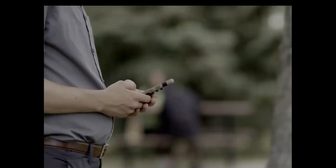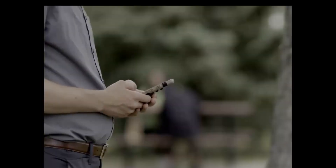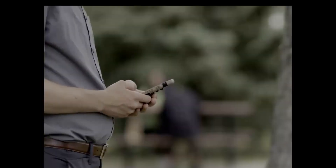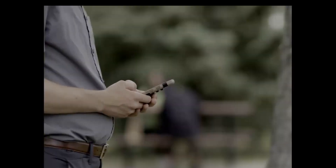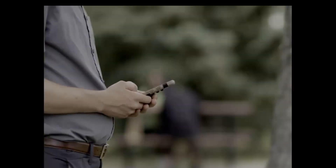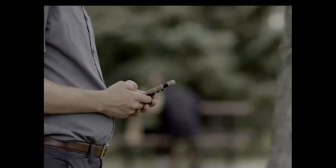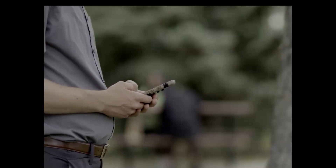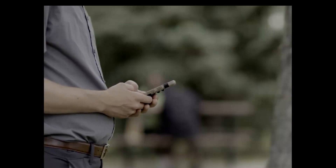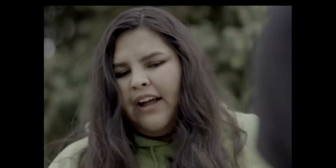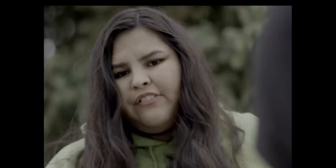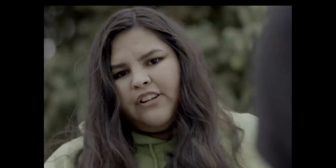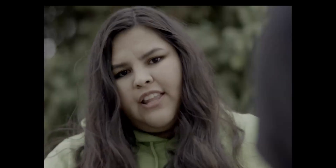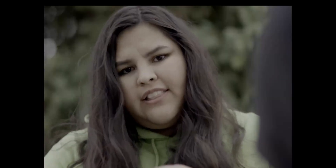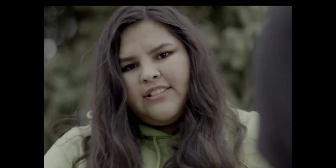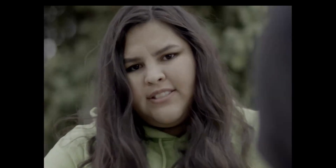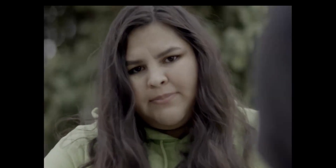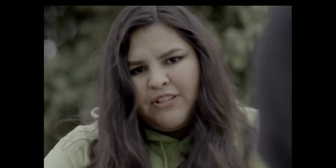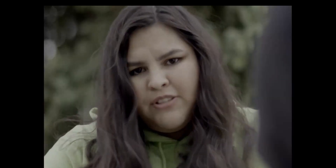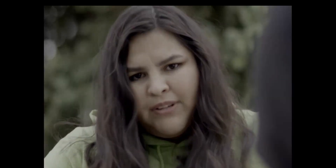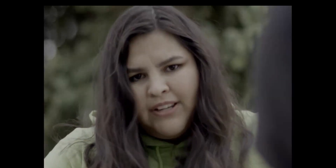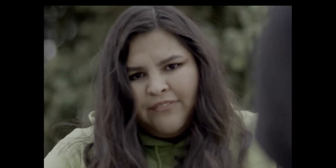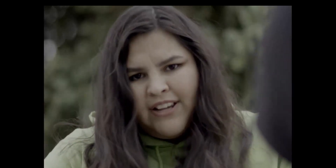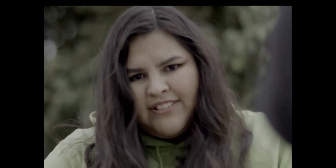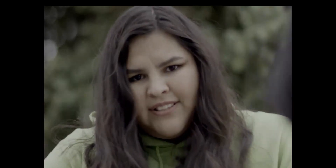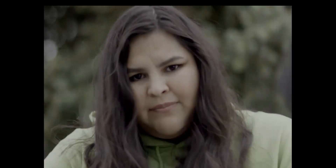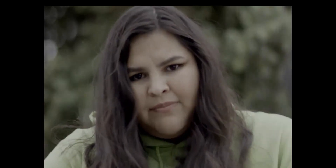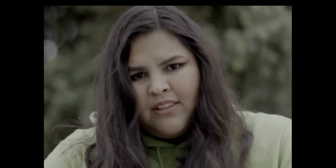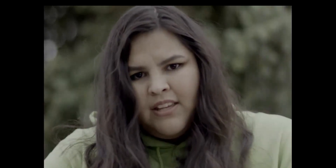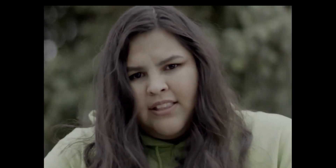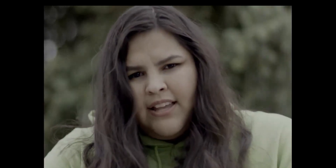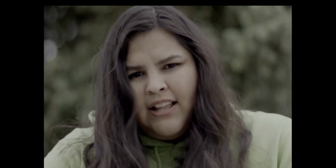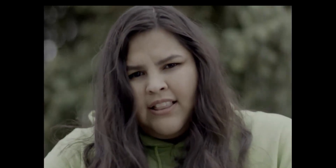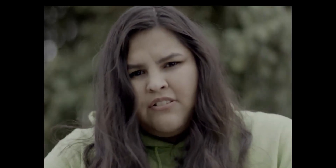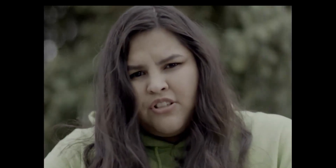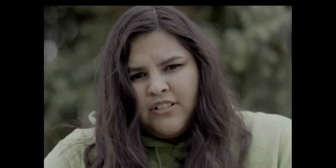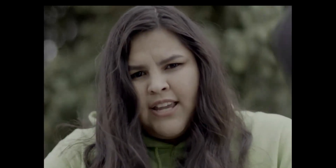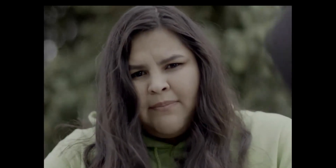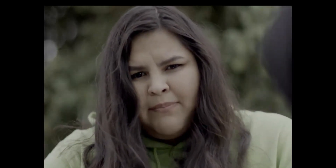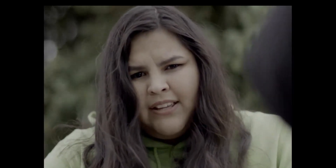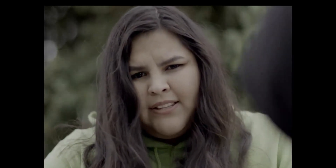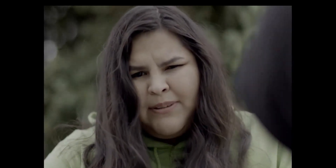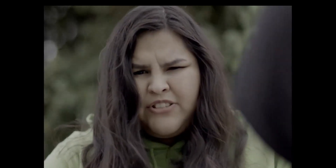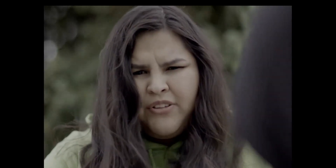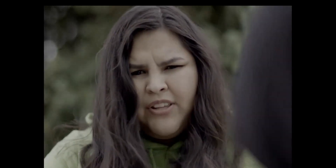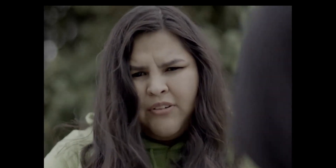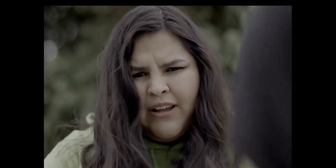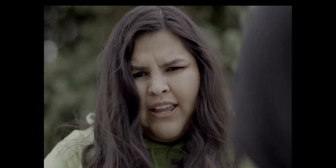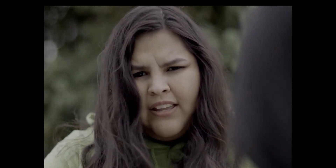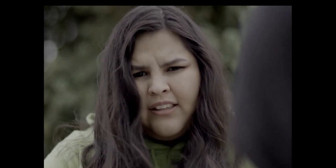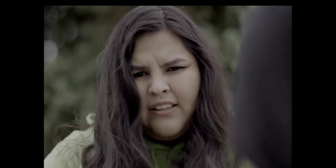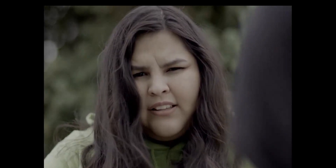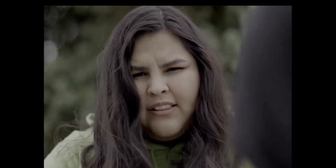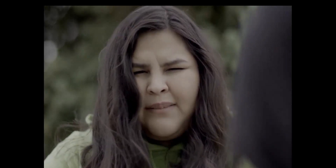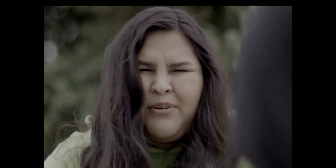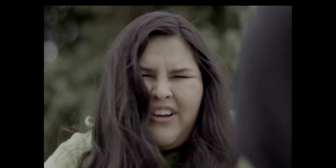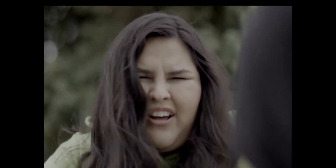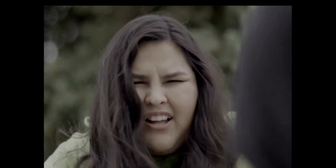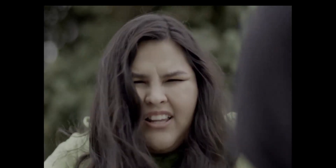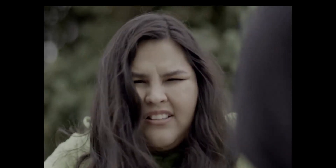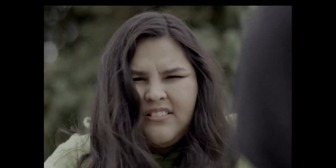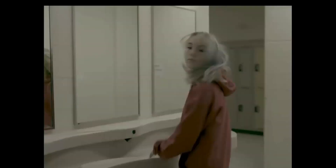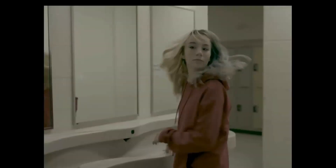and lingering looks. I've learned that there's a special breed of racism that allows girls like me to be stolen away,